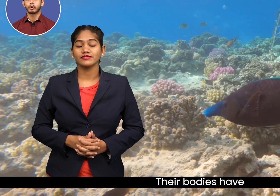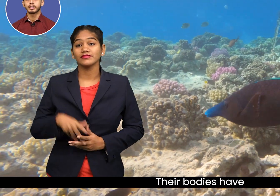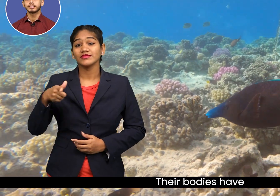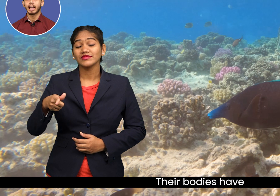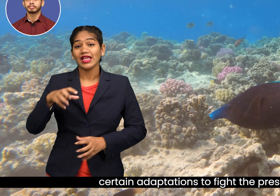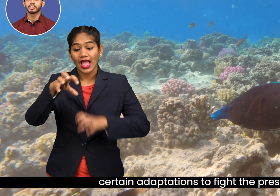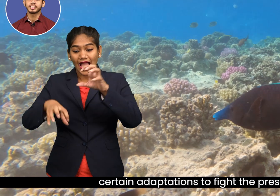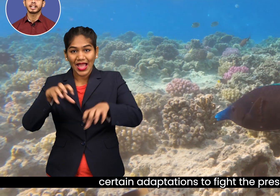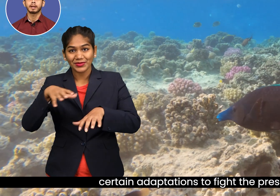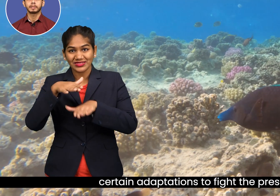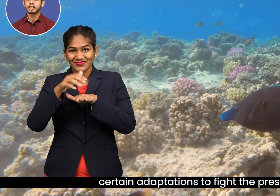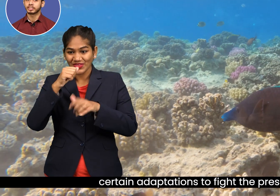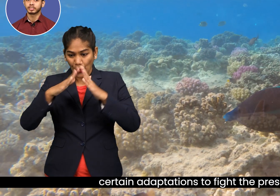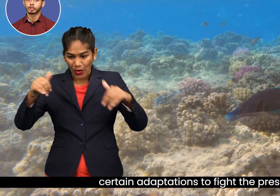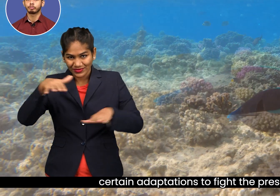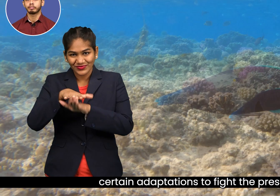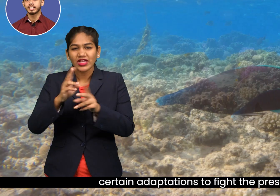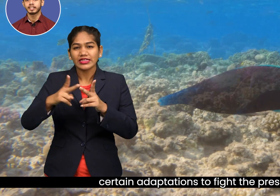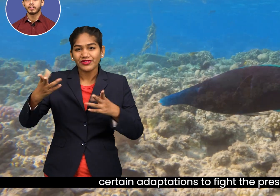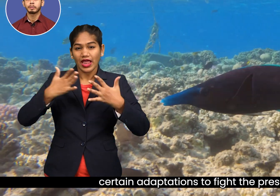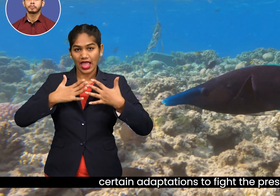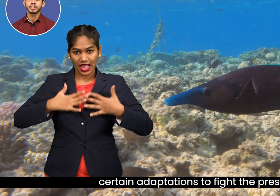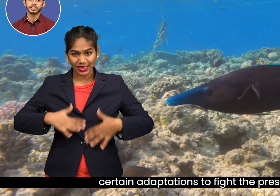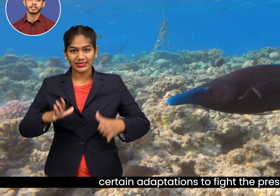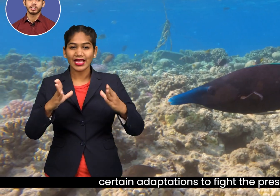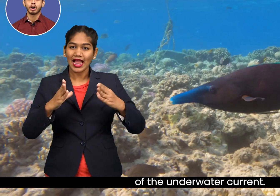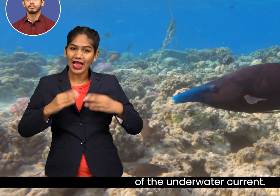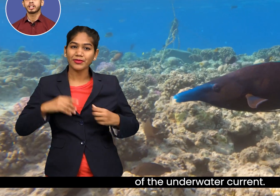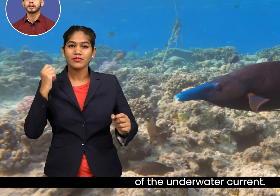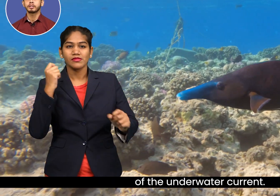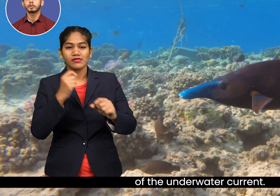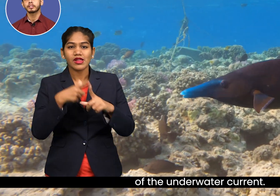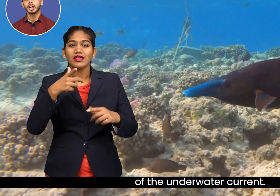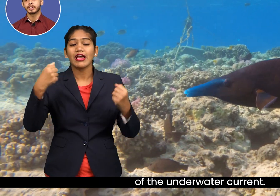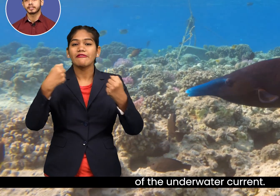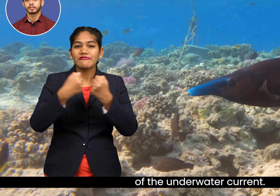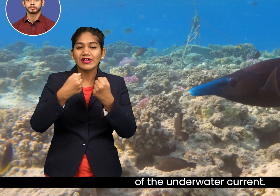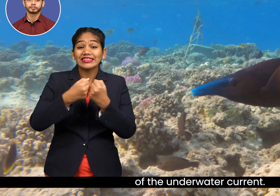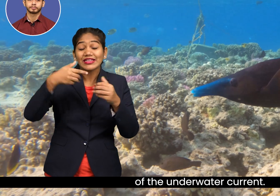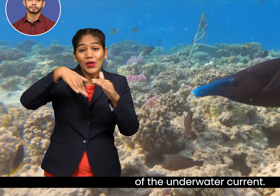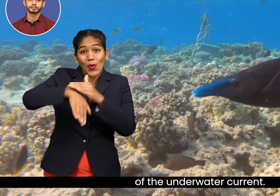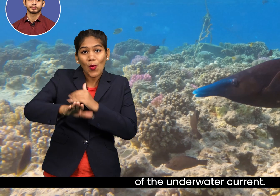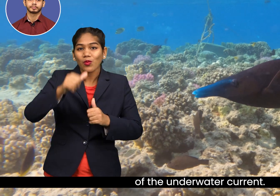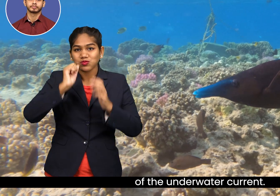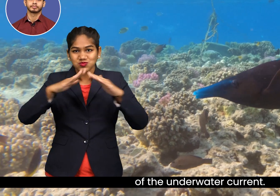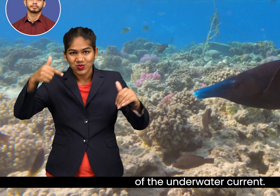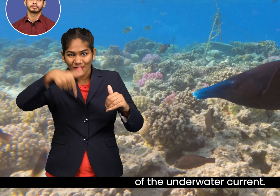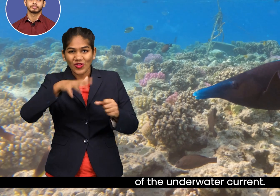Their bodies have certain adaptations to fight the pressure of the underwater current.